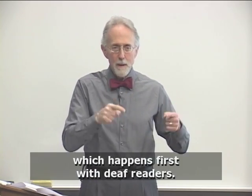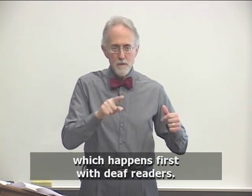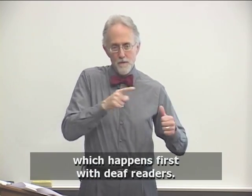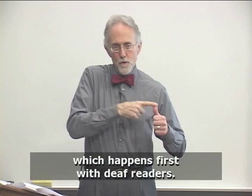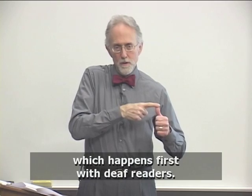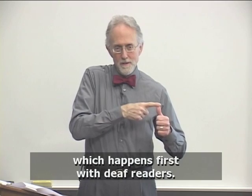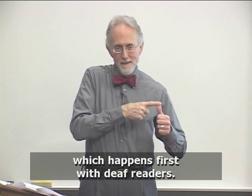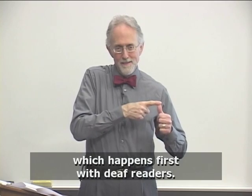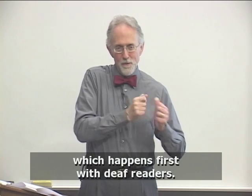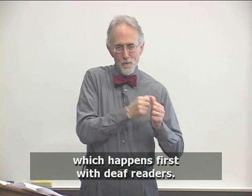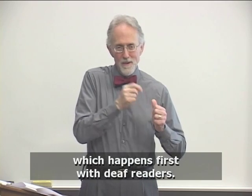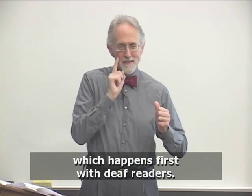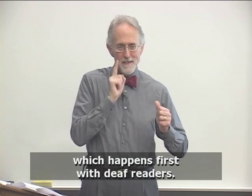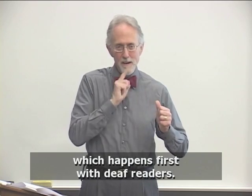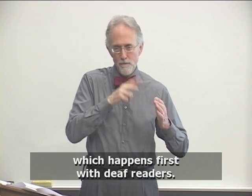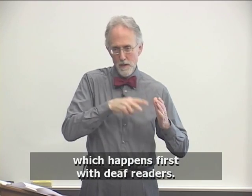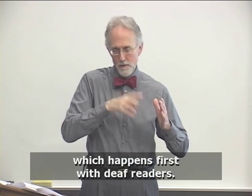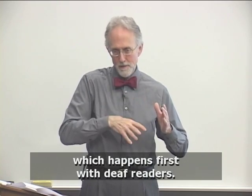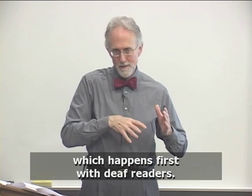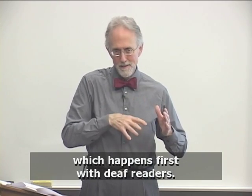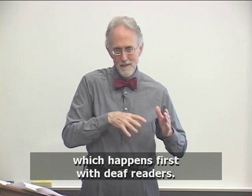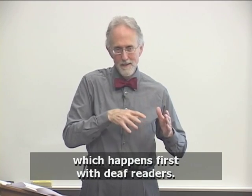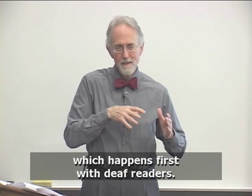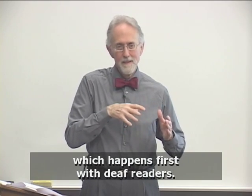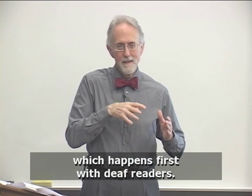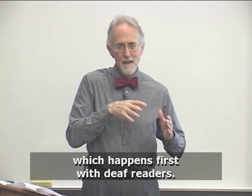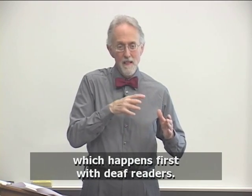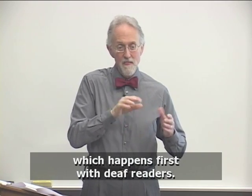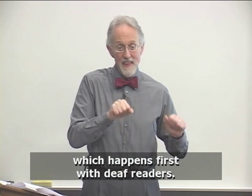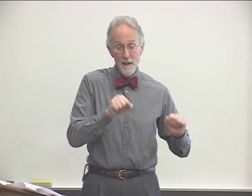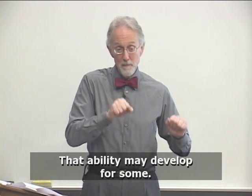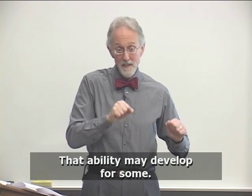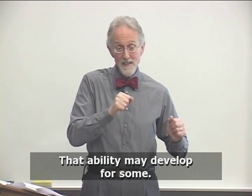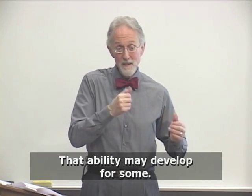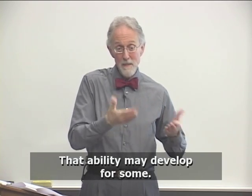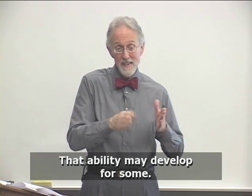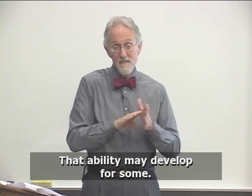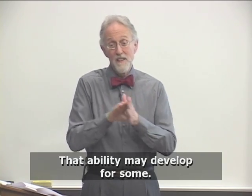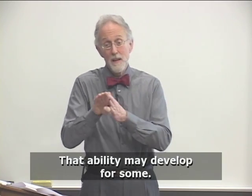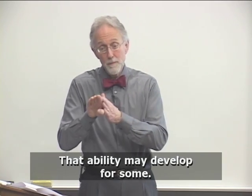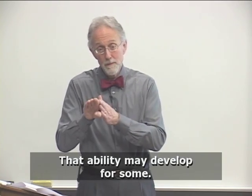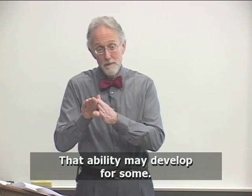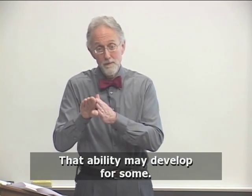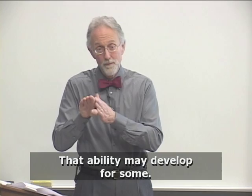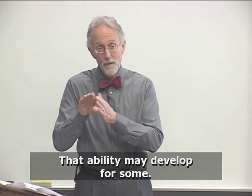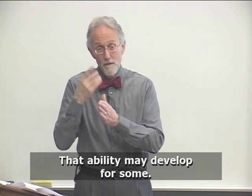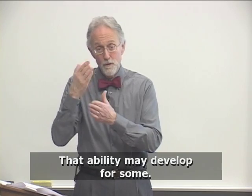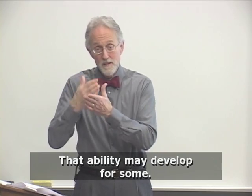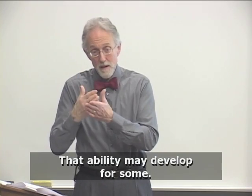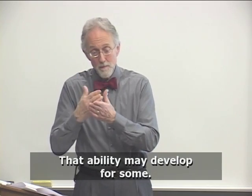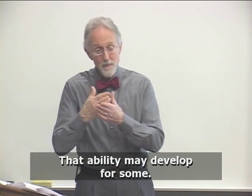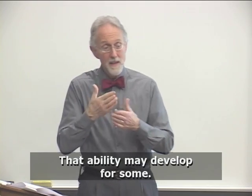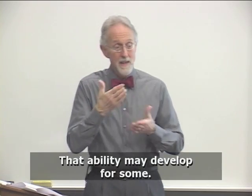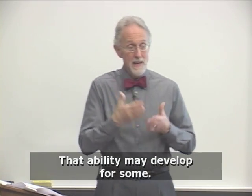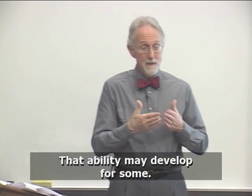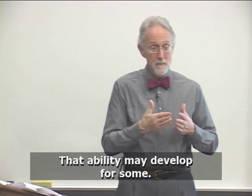happens first with deaf readers. That ability may develop for some. It